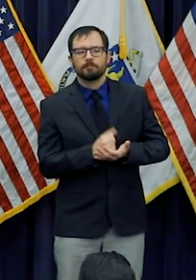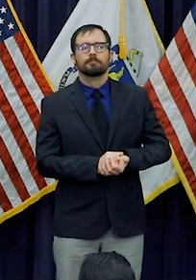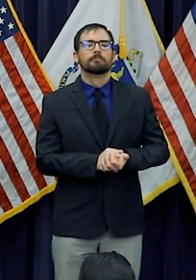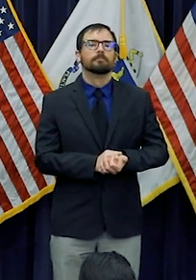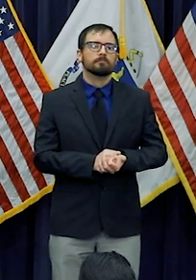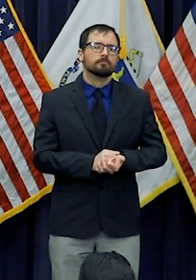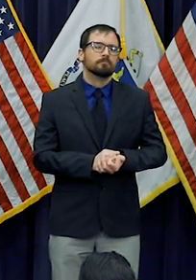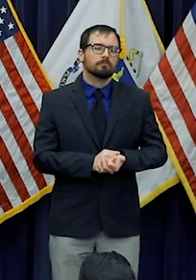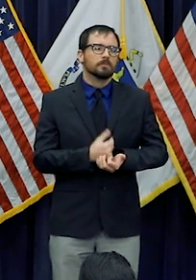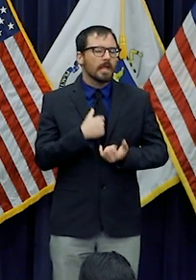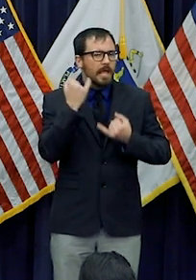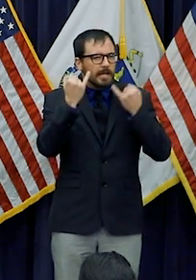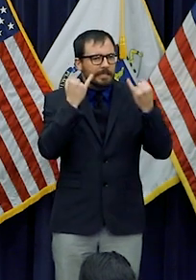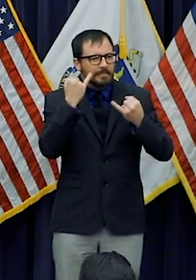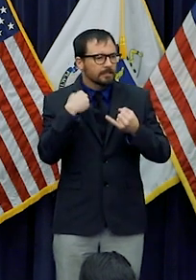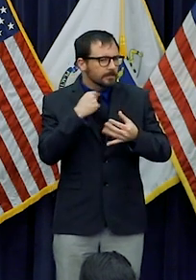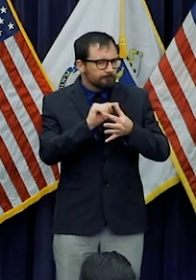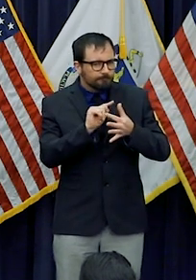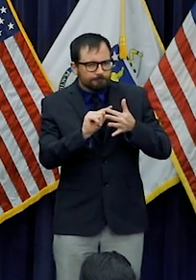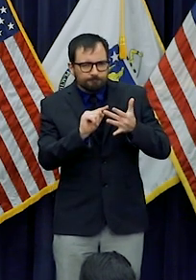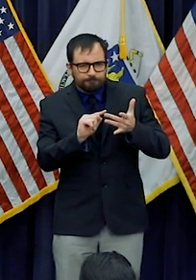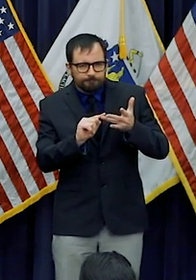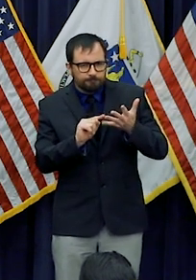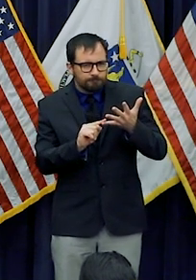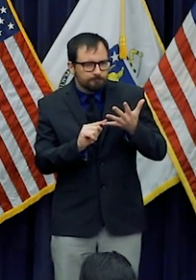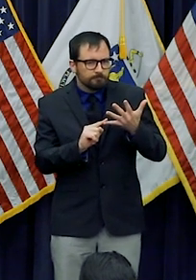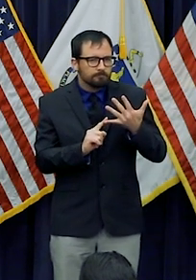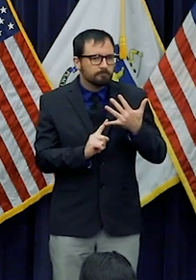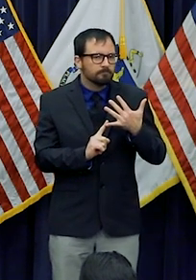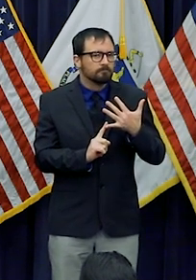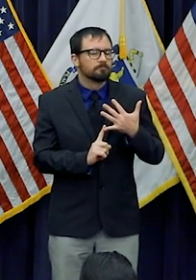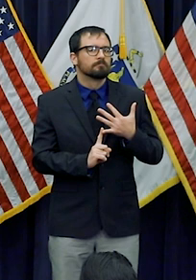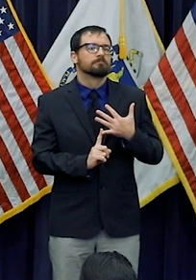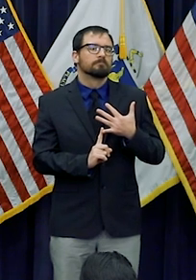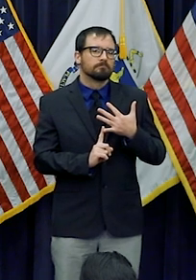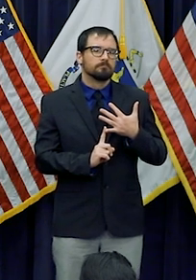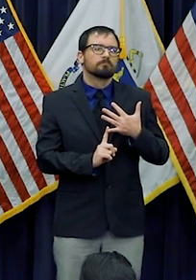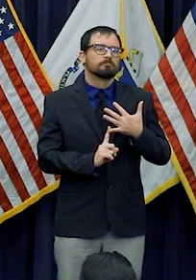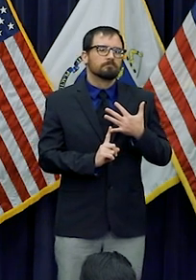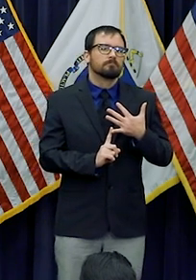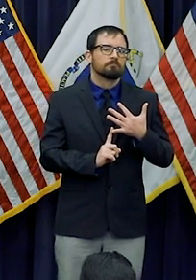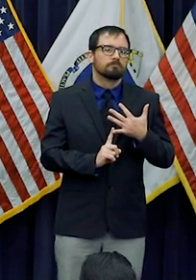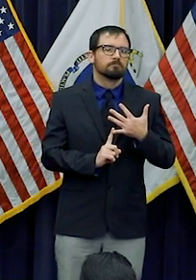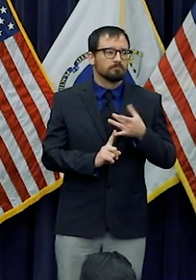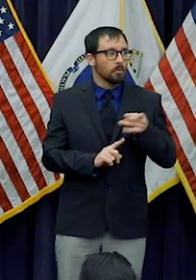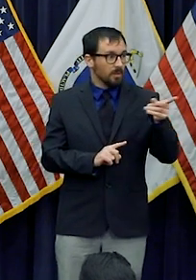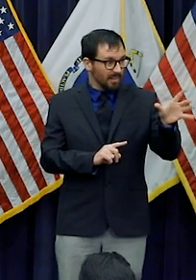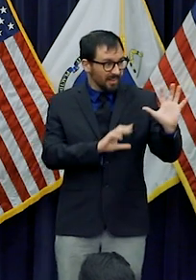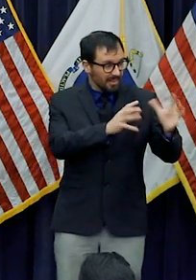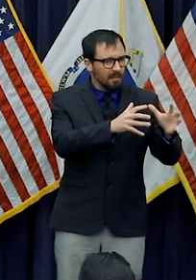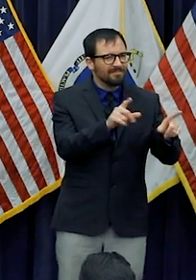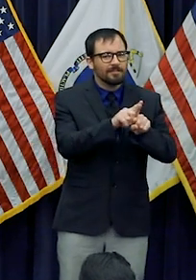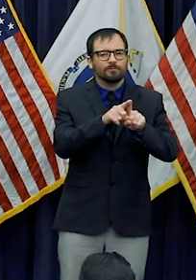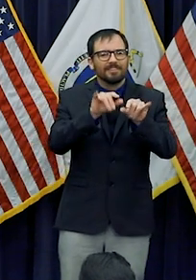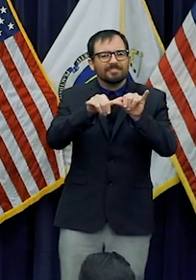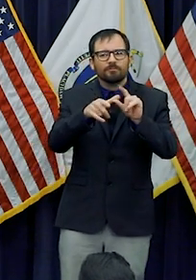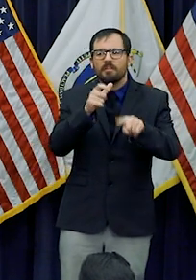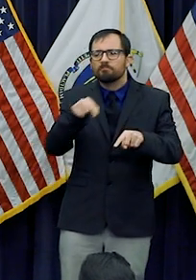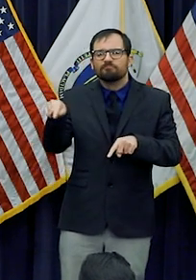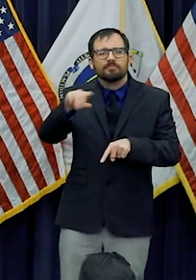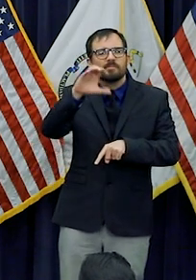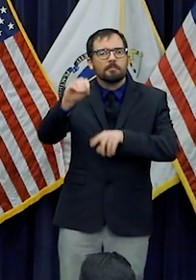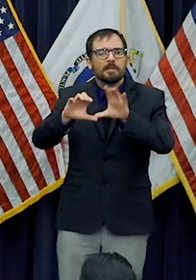folks, including people from the private sector, facilities that could possibly be either converted